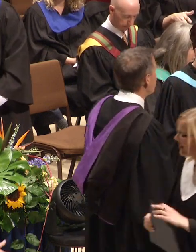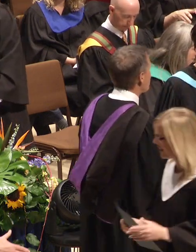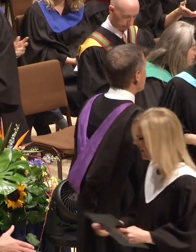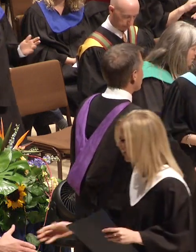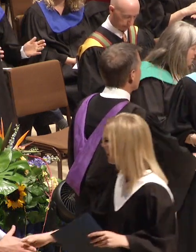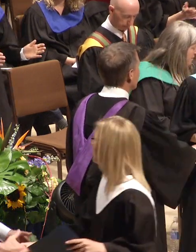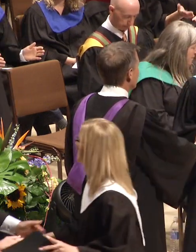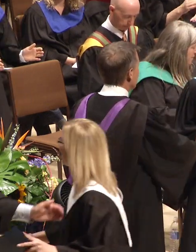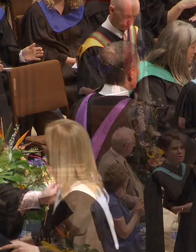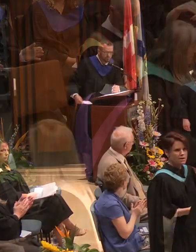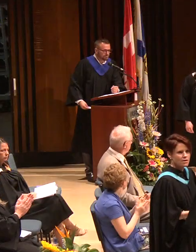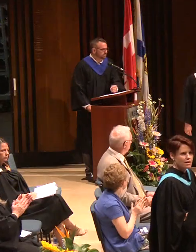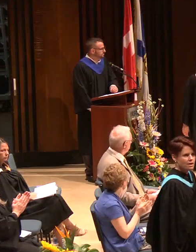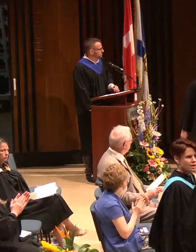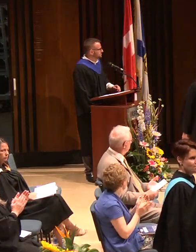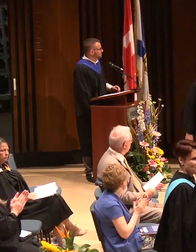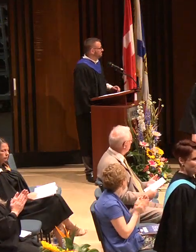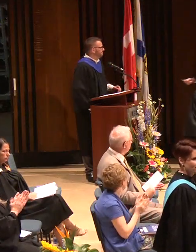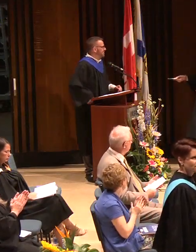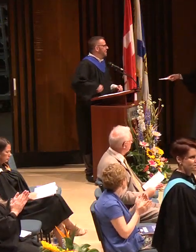Sarah McDonald with honors.